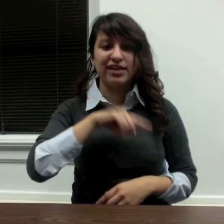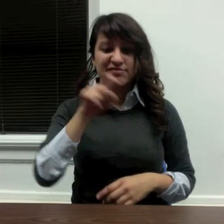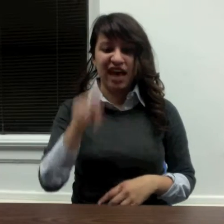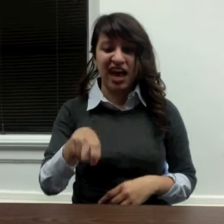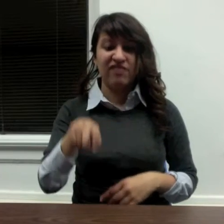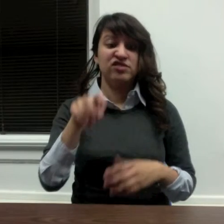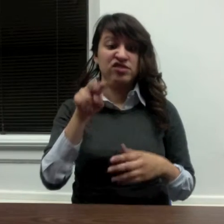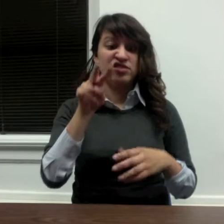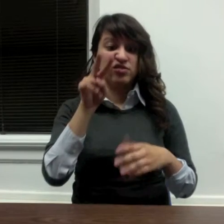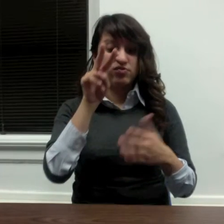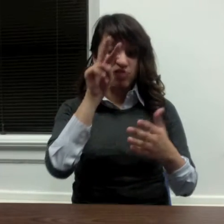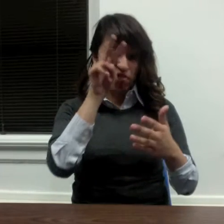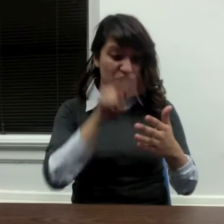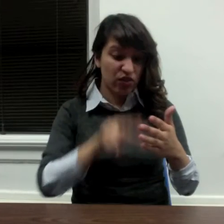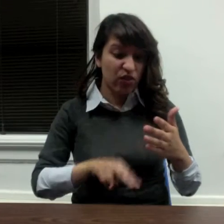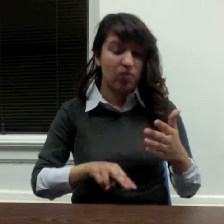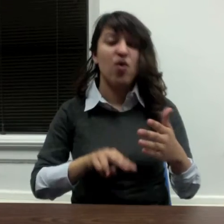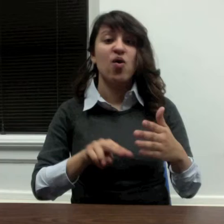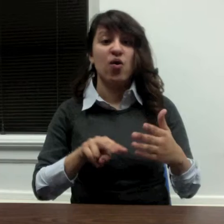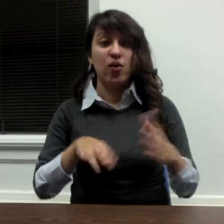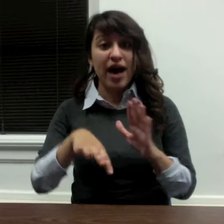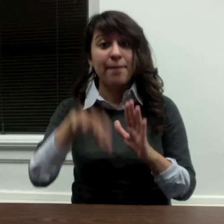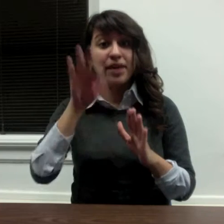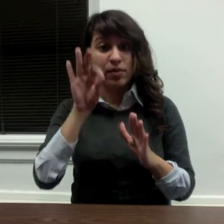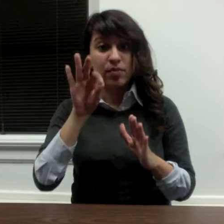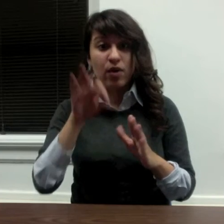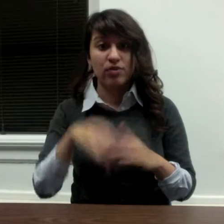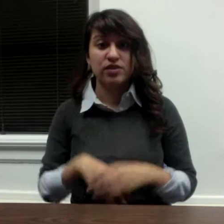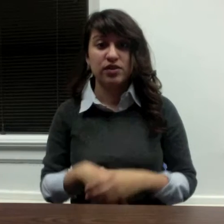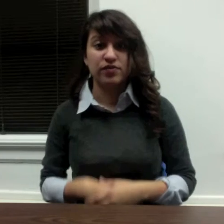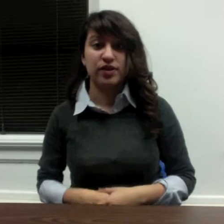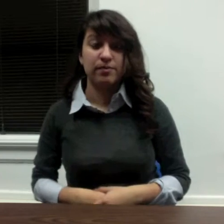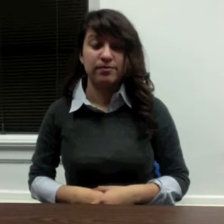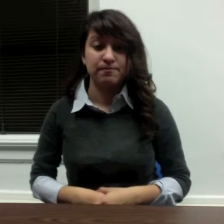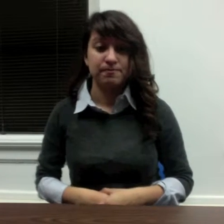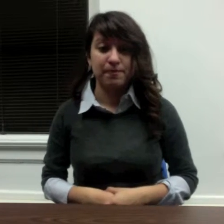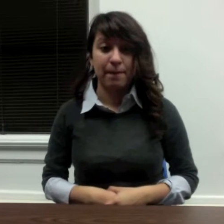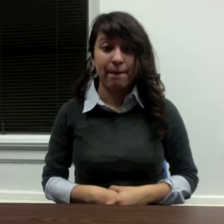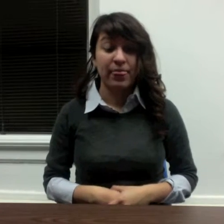We met this past Saturday and got through about half of them.